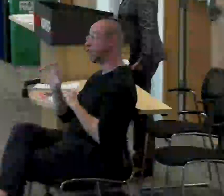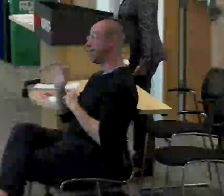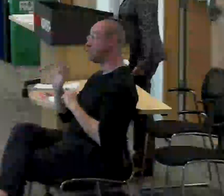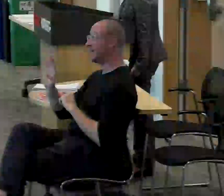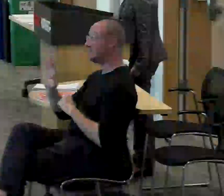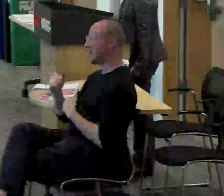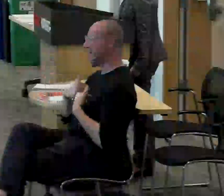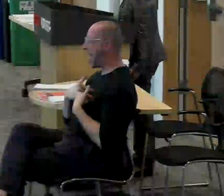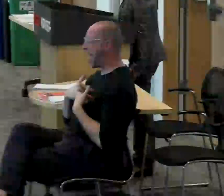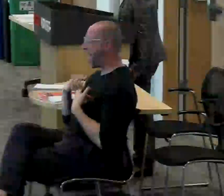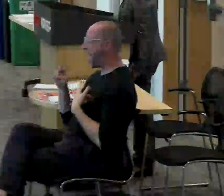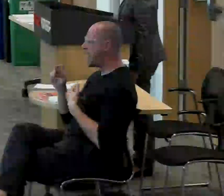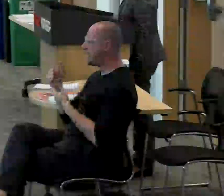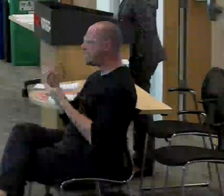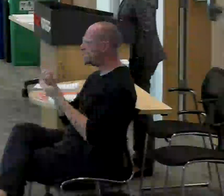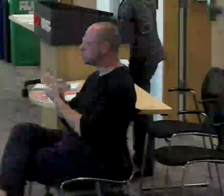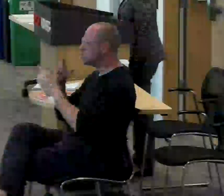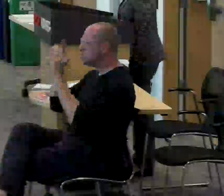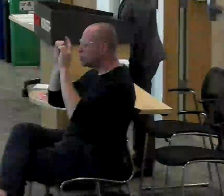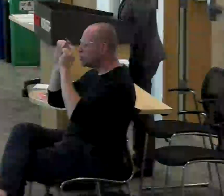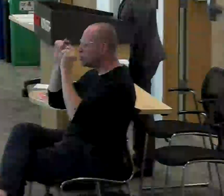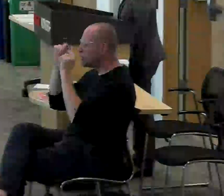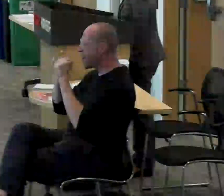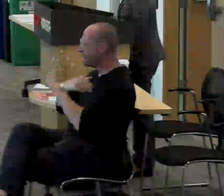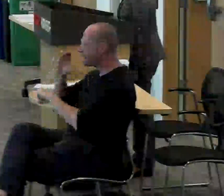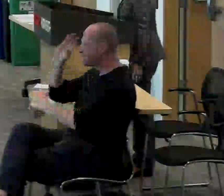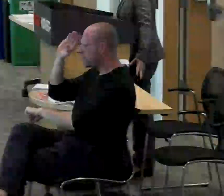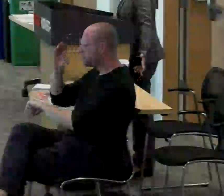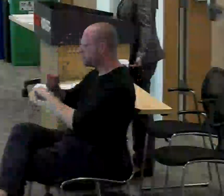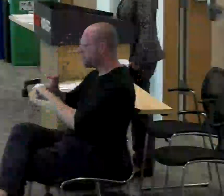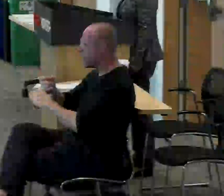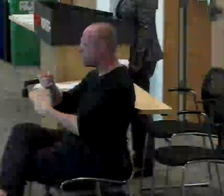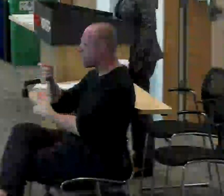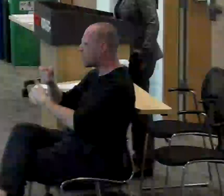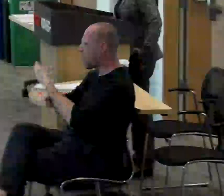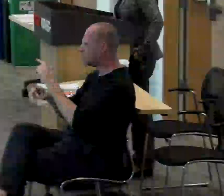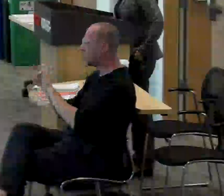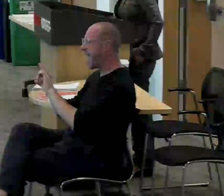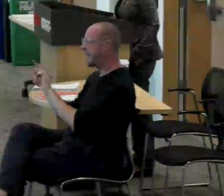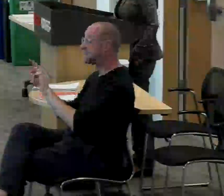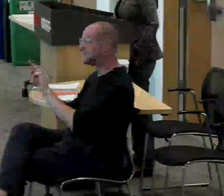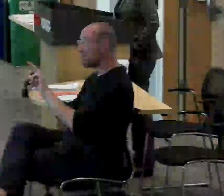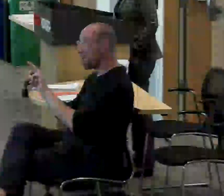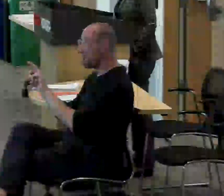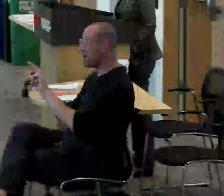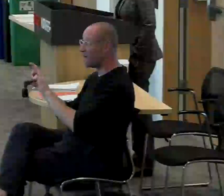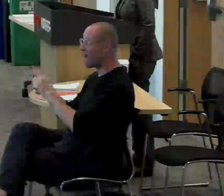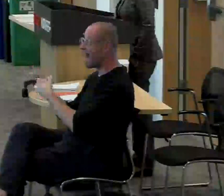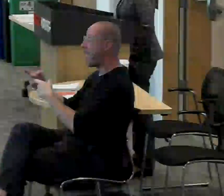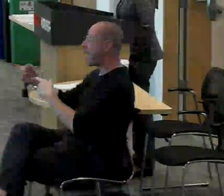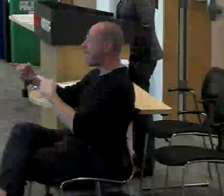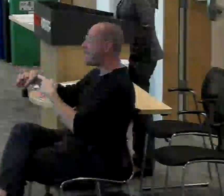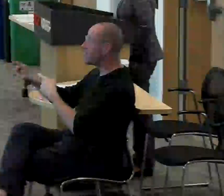new glasses for my son. They cost X amount, and you get folks to